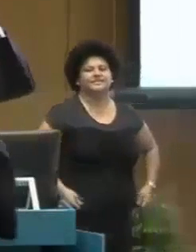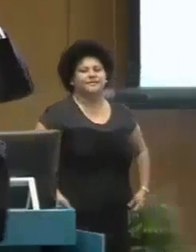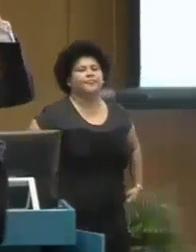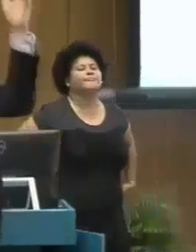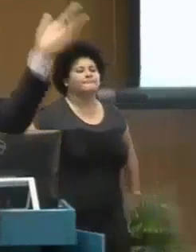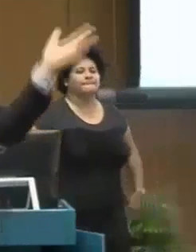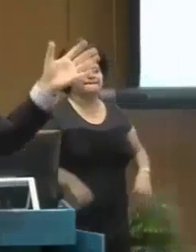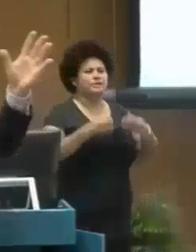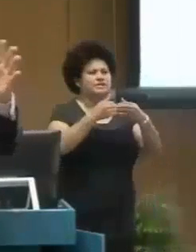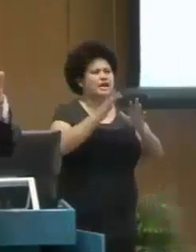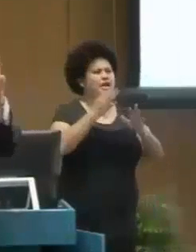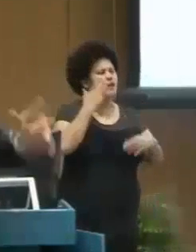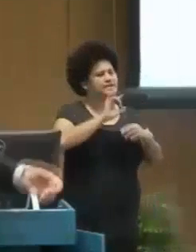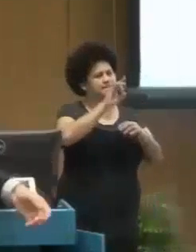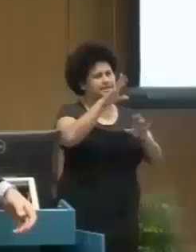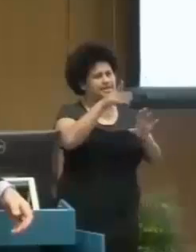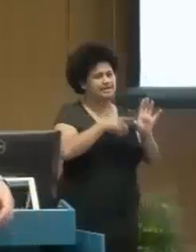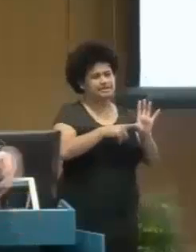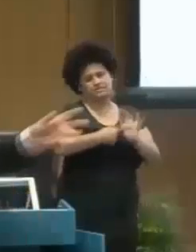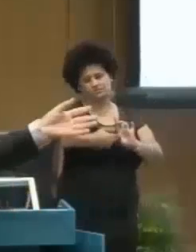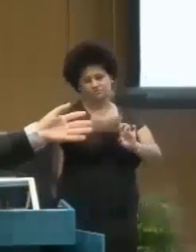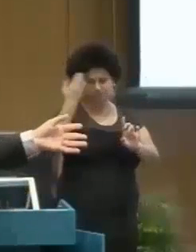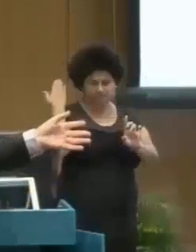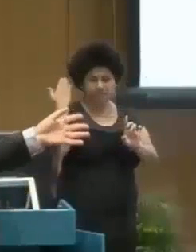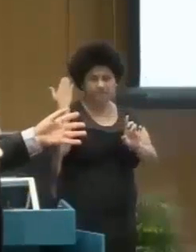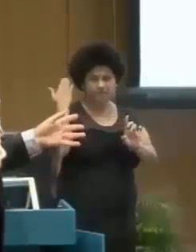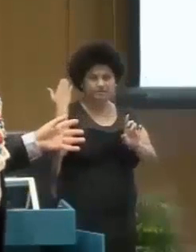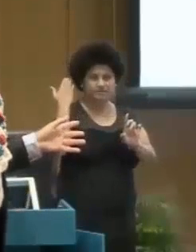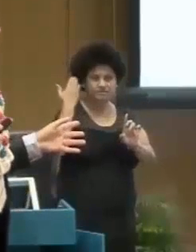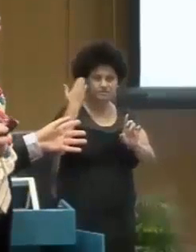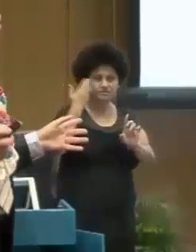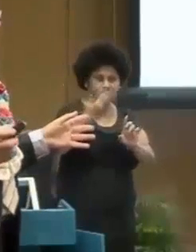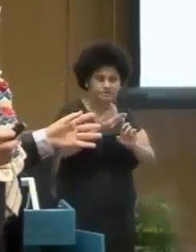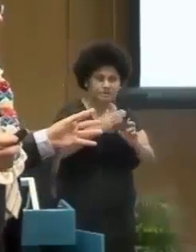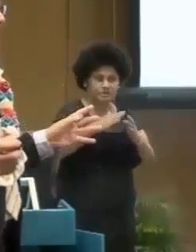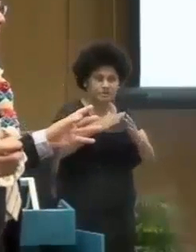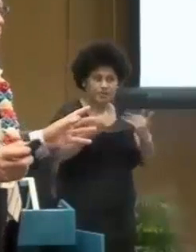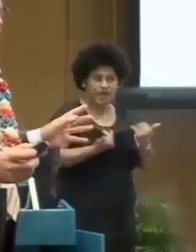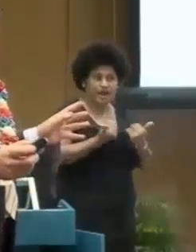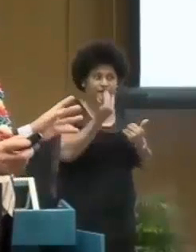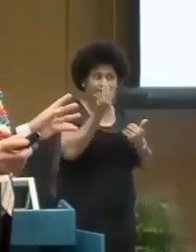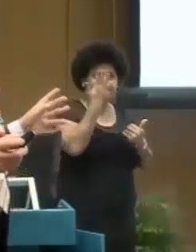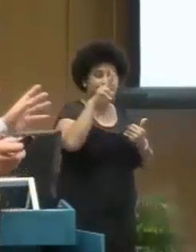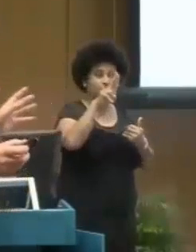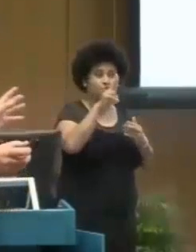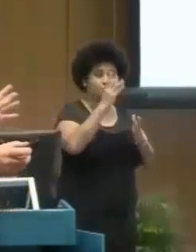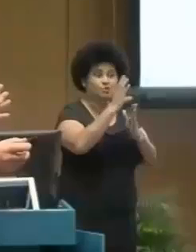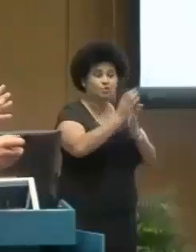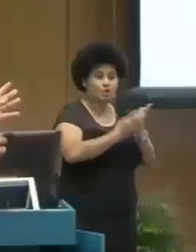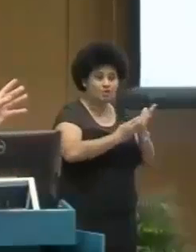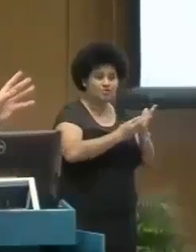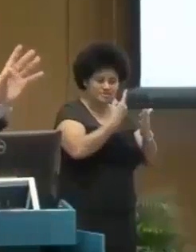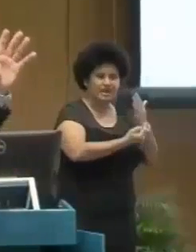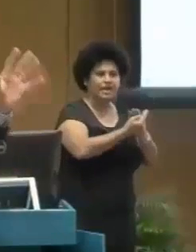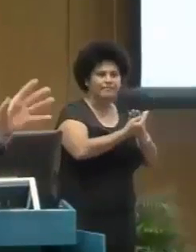10 years ago in 4 of the core courses that we had. We're now across 52 courses, I think it is. So we have